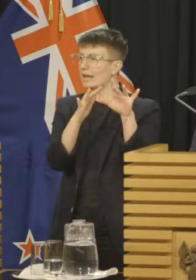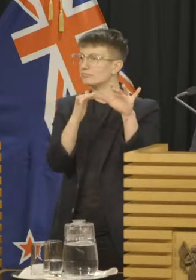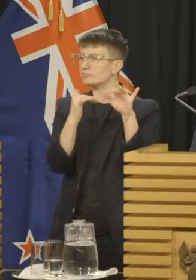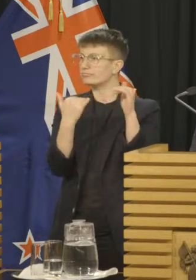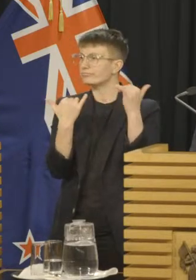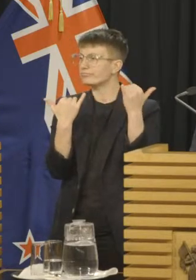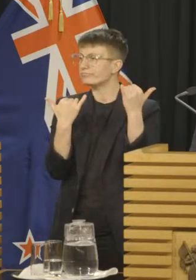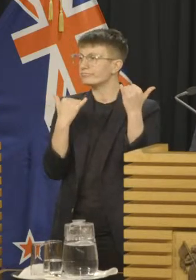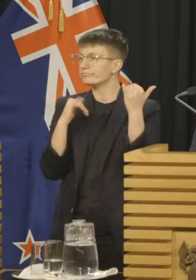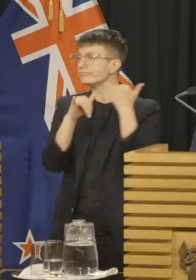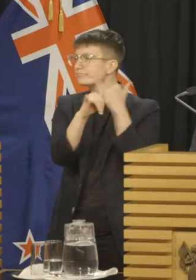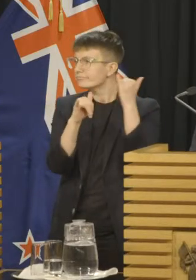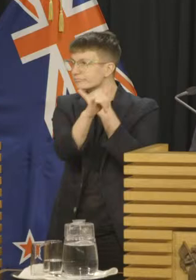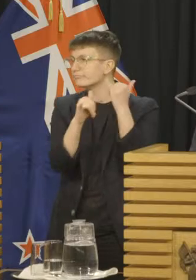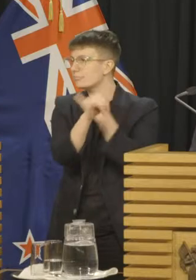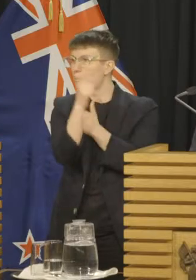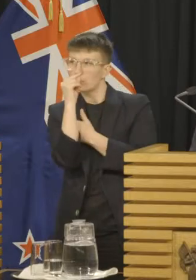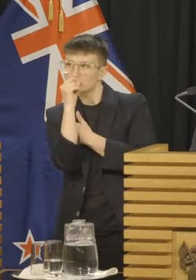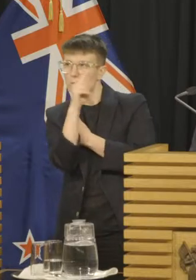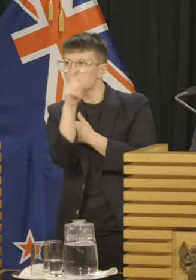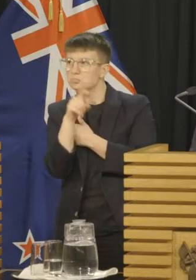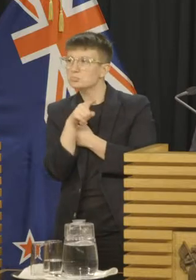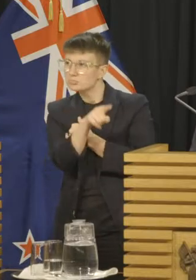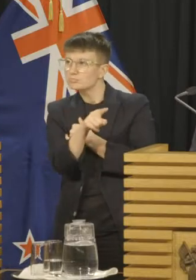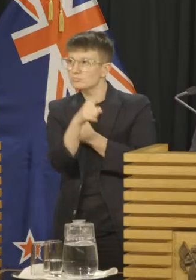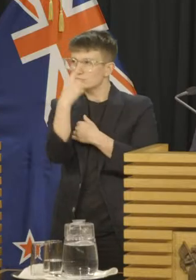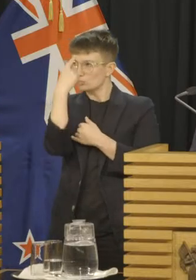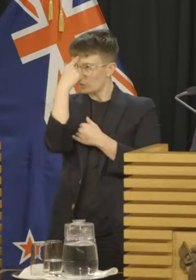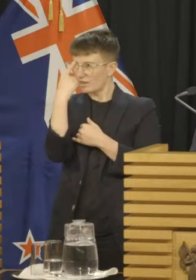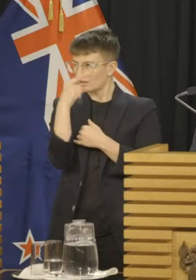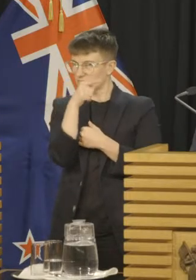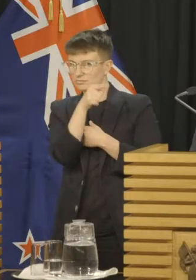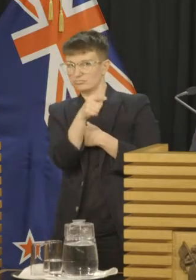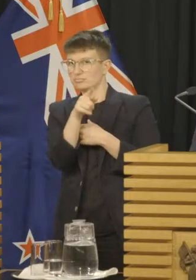Victoria impacting the progress of that work? Obviously,